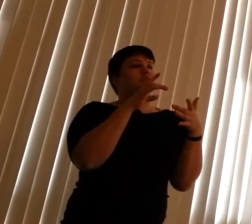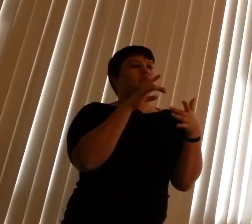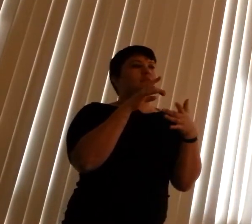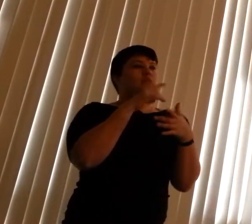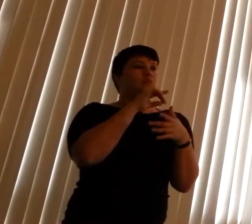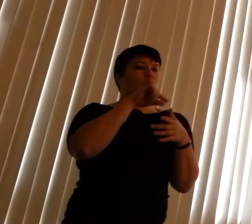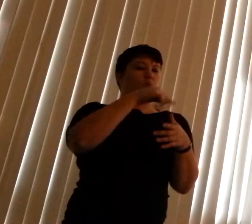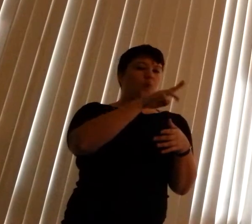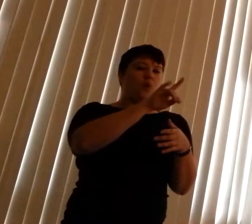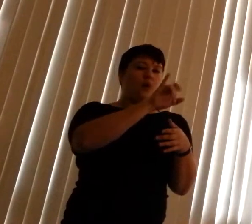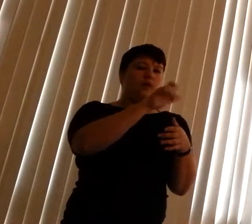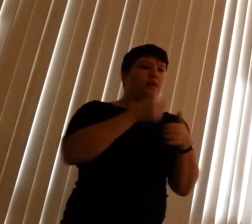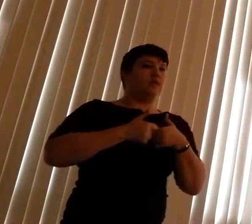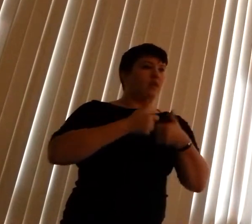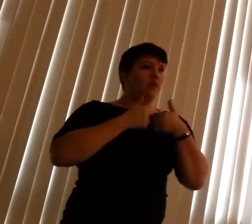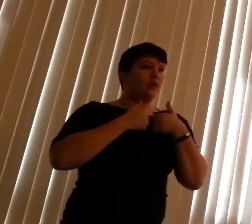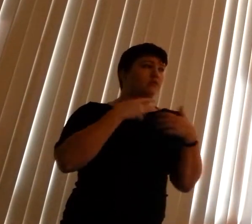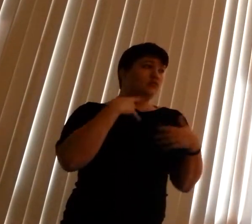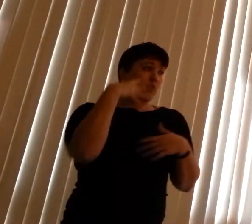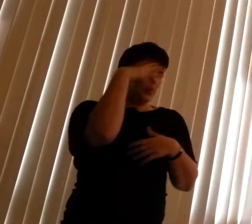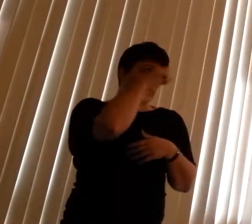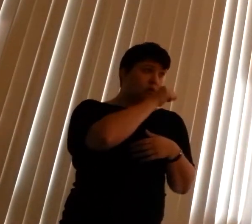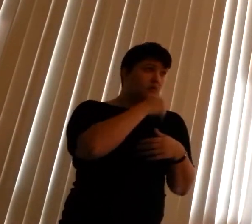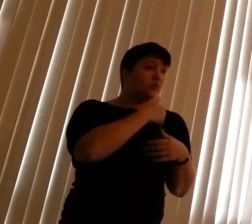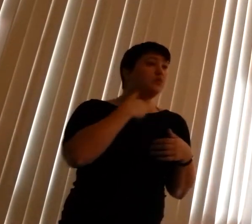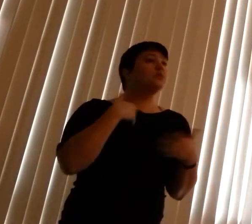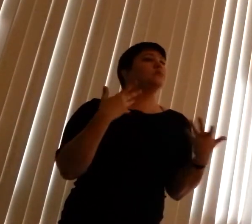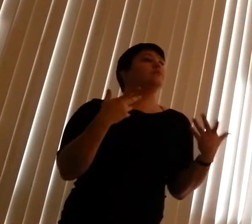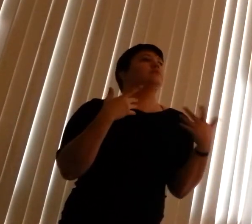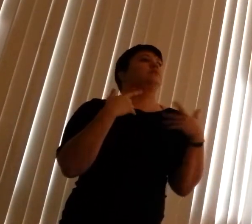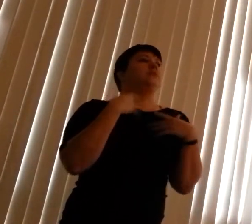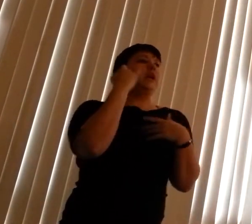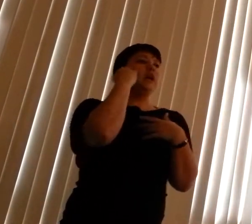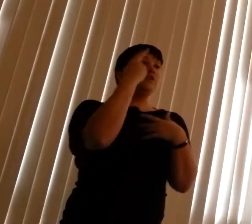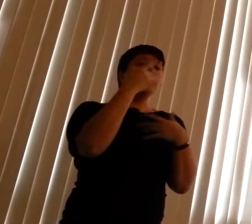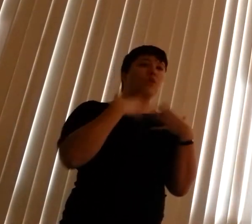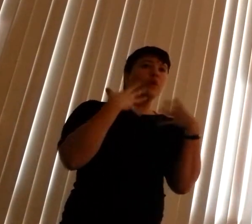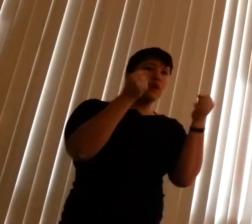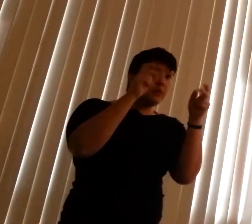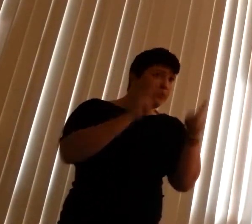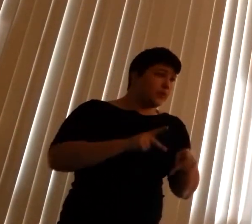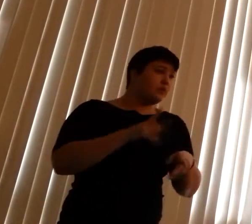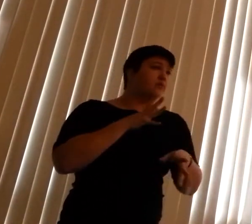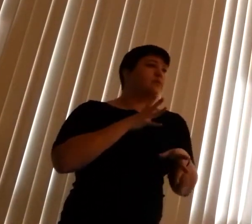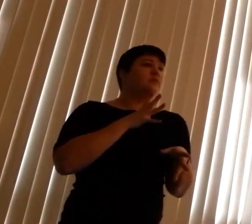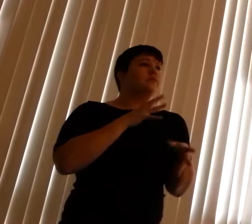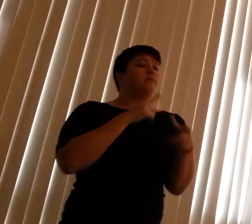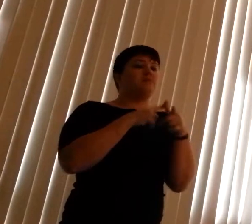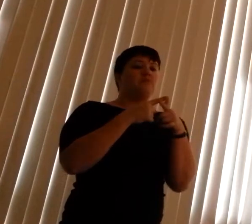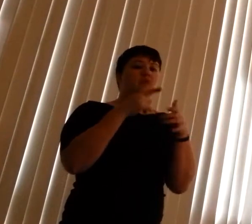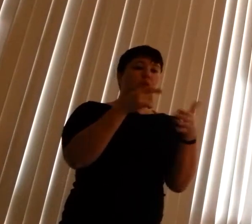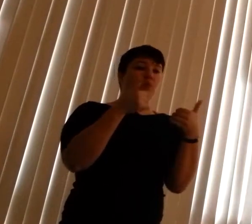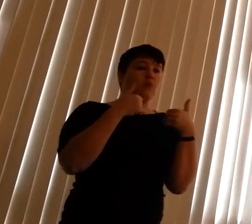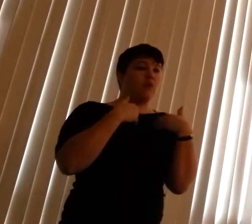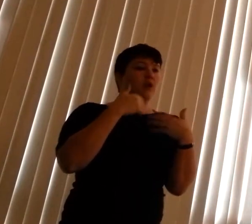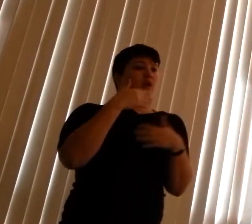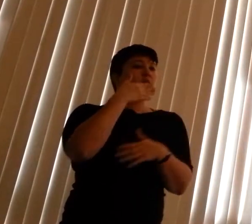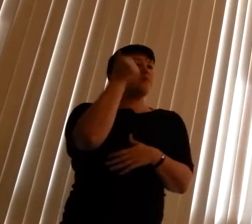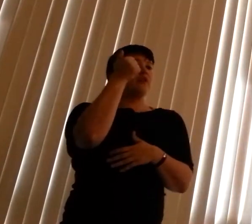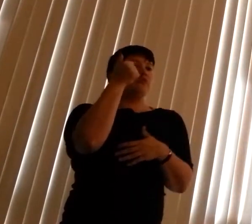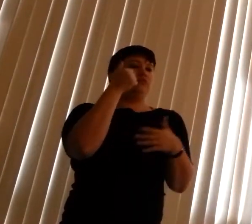you have better health-related quality of life, then you have greater